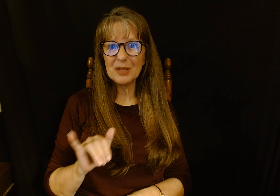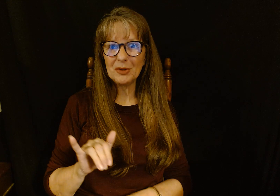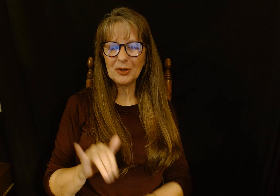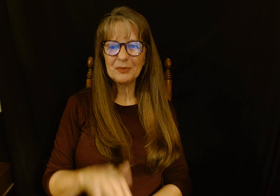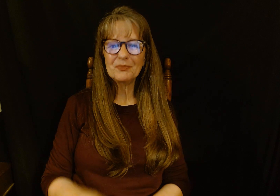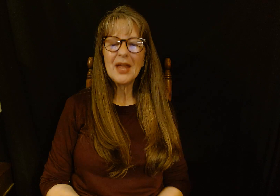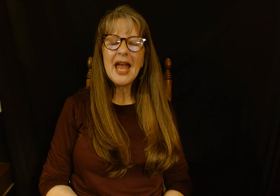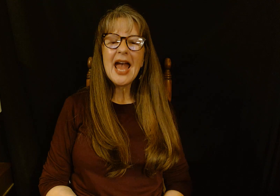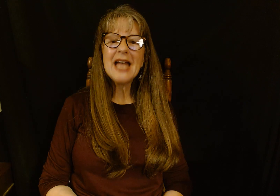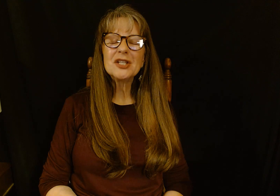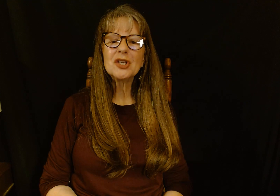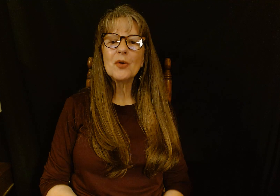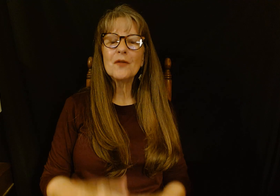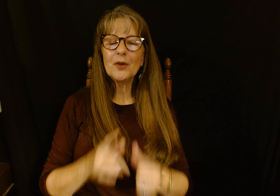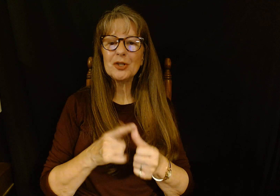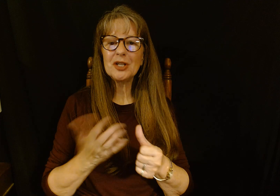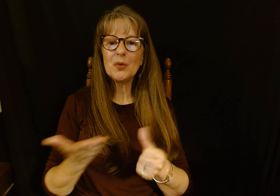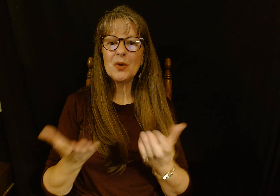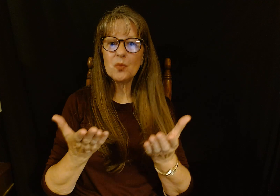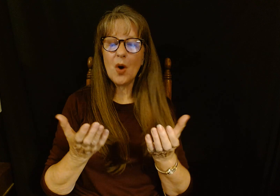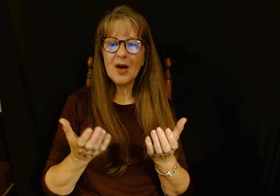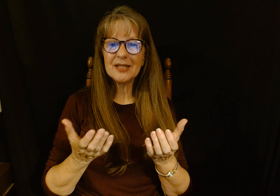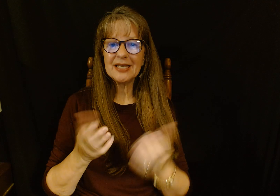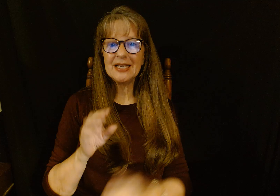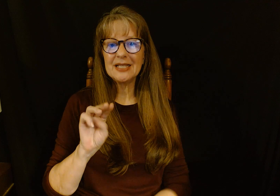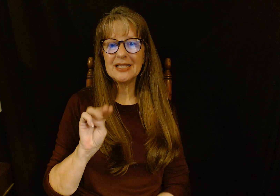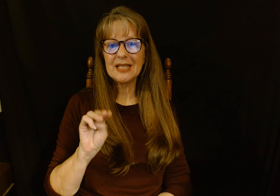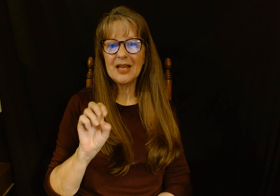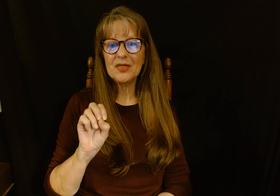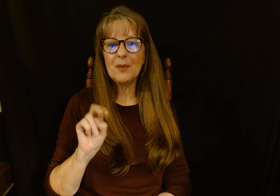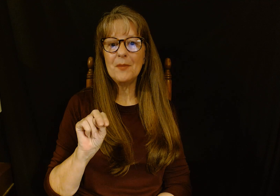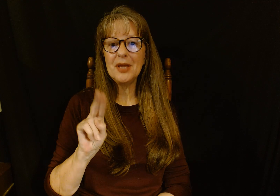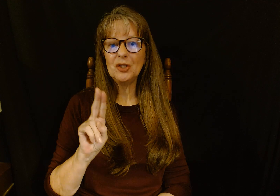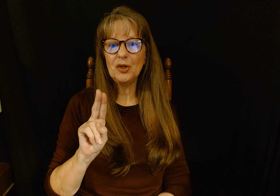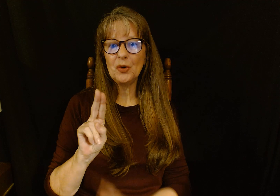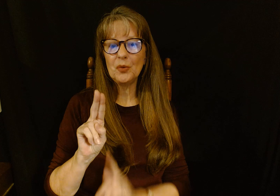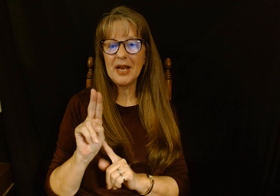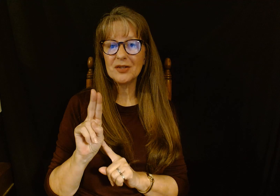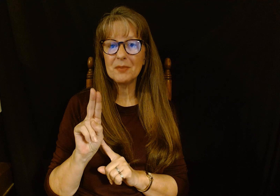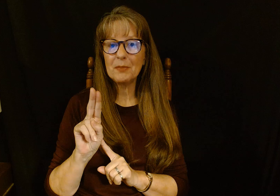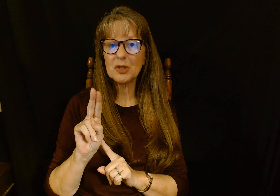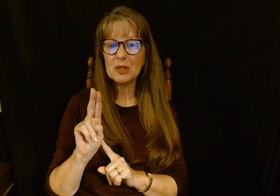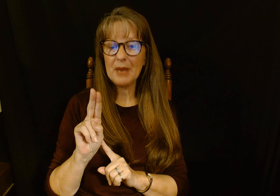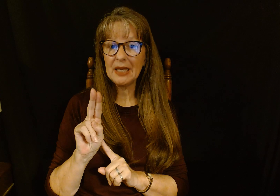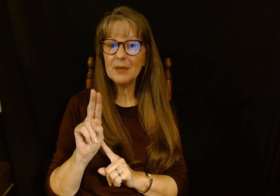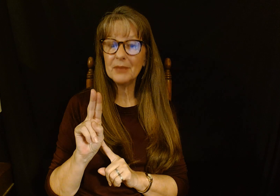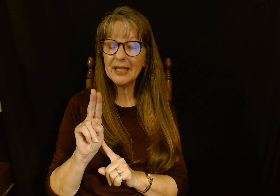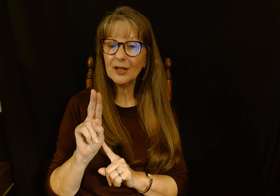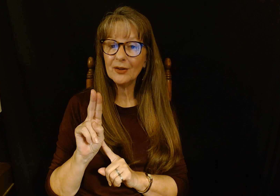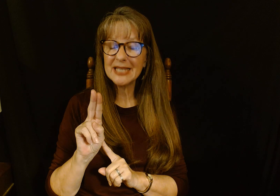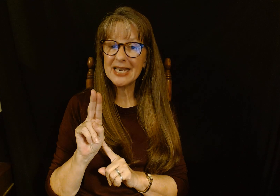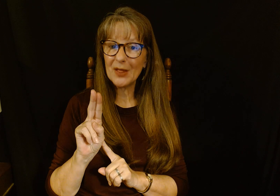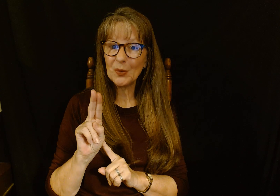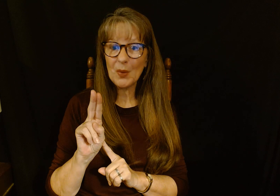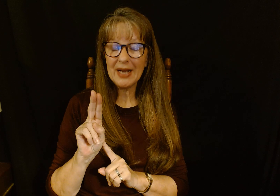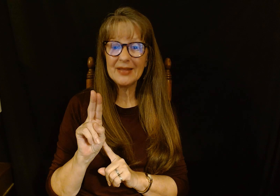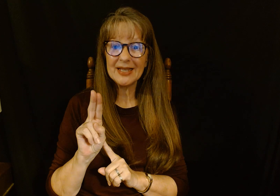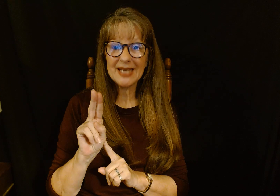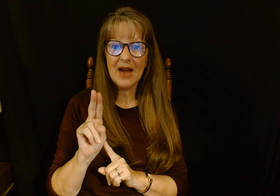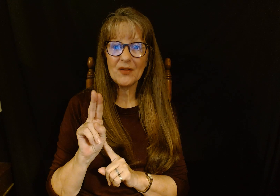similar. And so the first thing we want is the menu. Now, some people spell it, but here's another way that's kind of